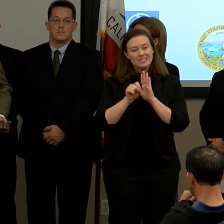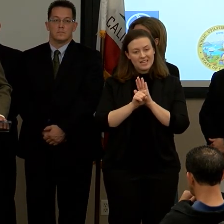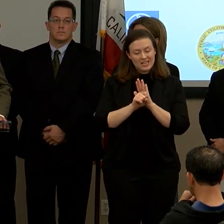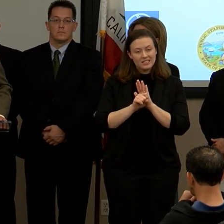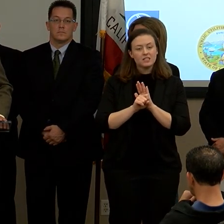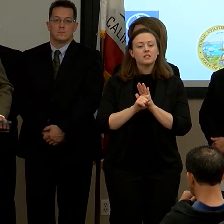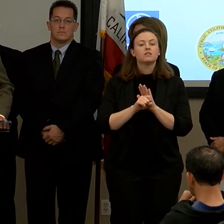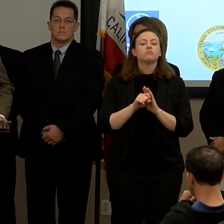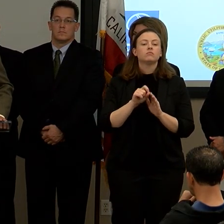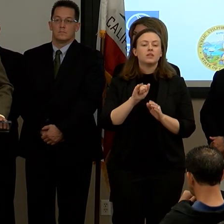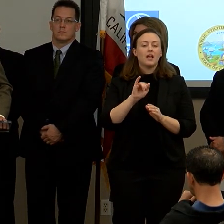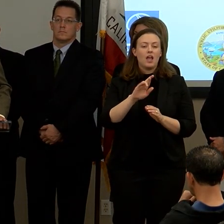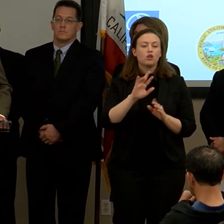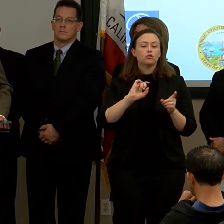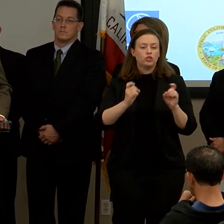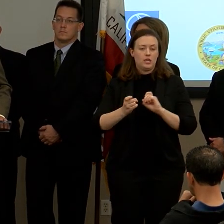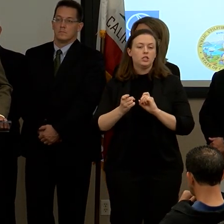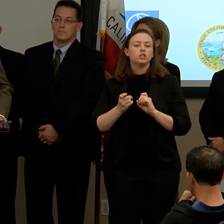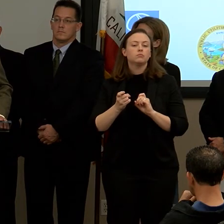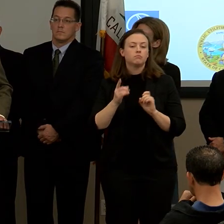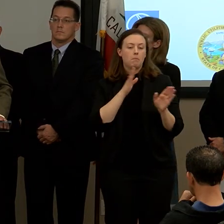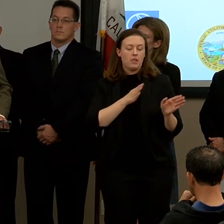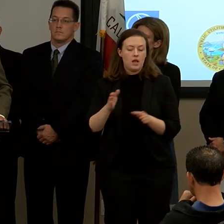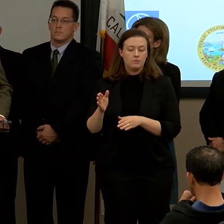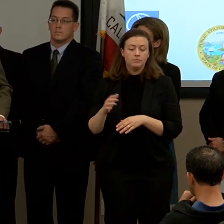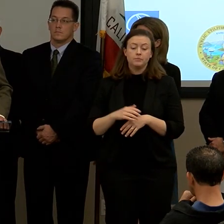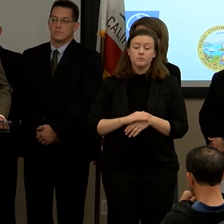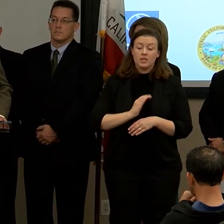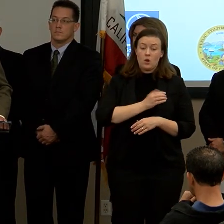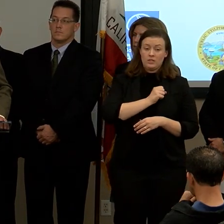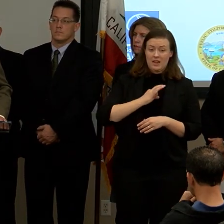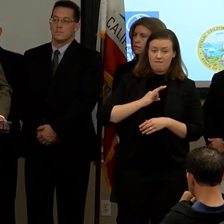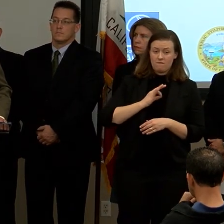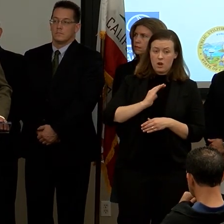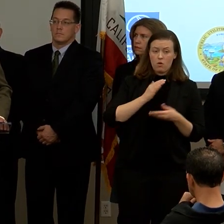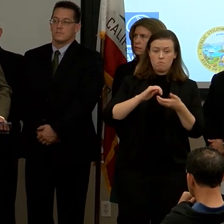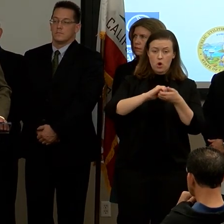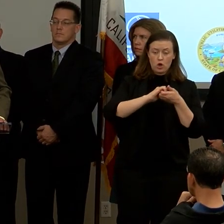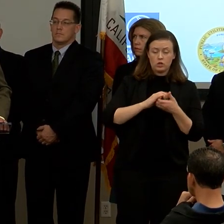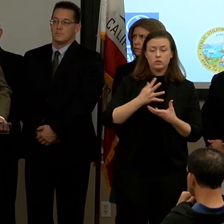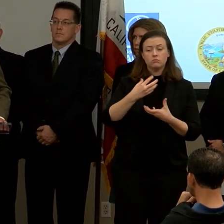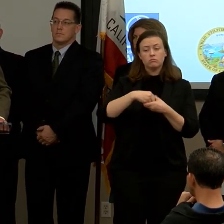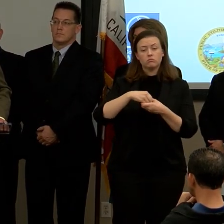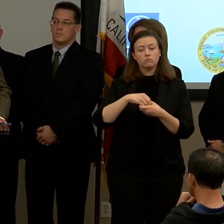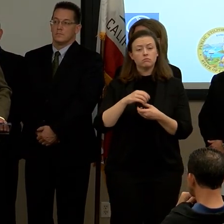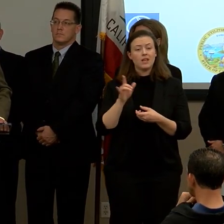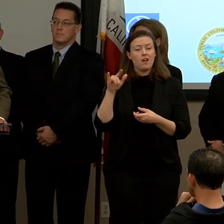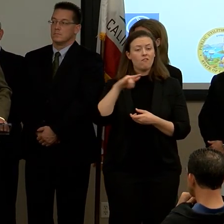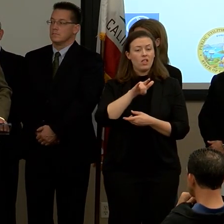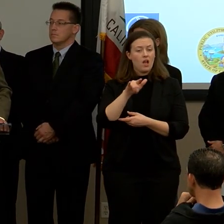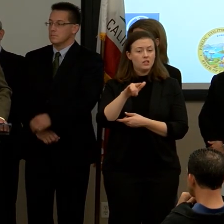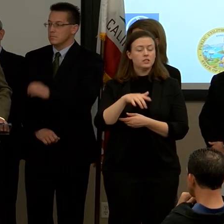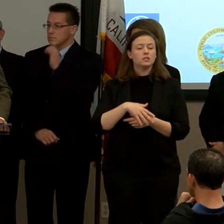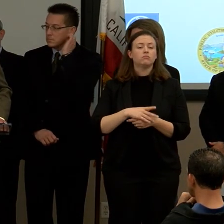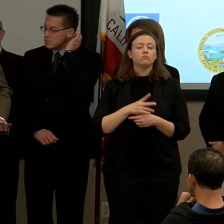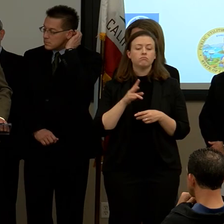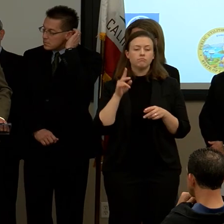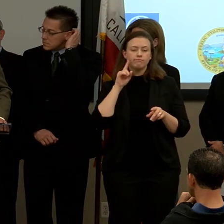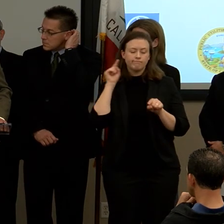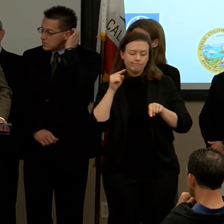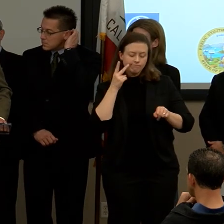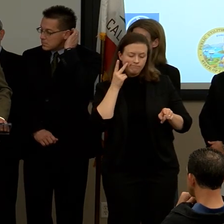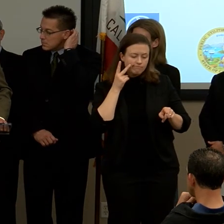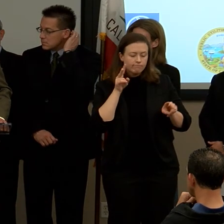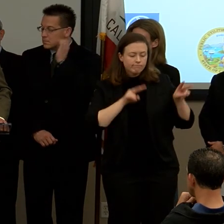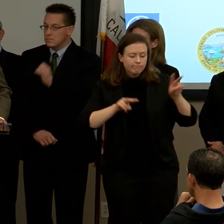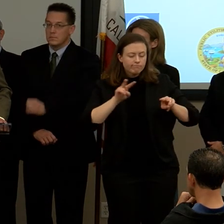change programs. Measurements taken by our staff and our partners, including air flights, on-site observations, and